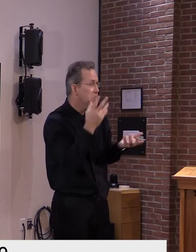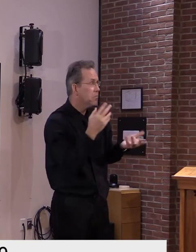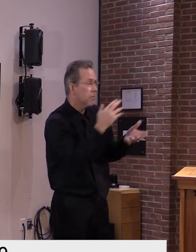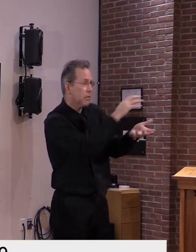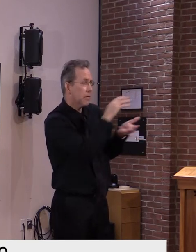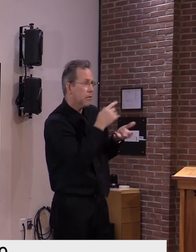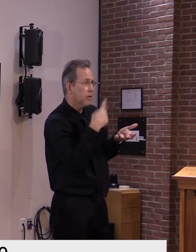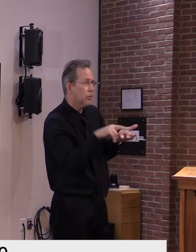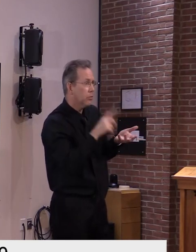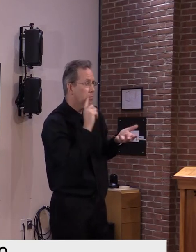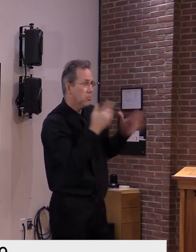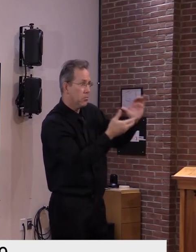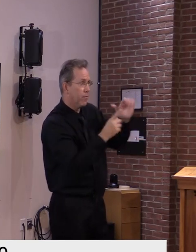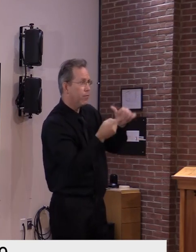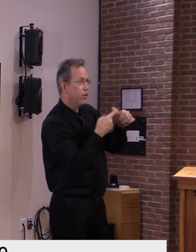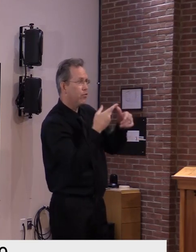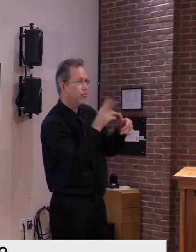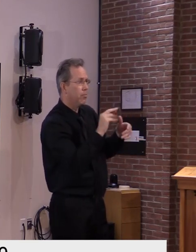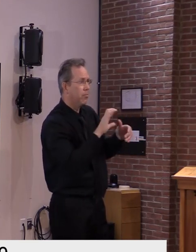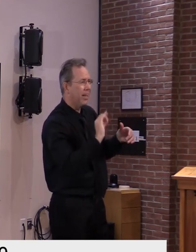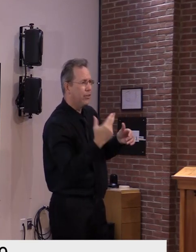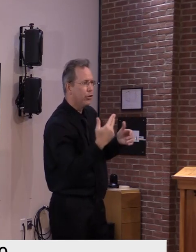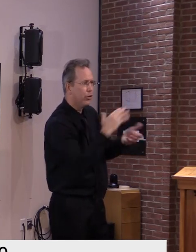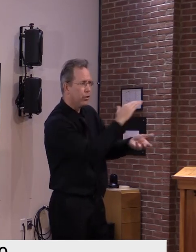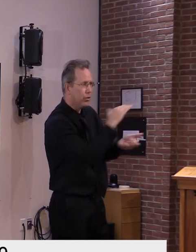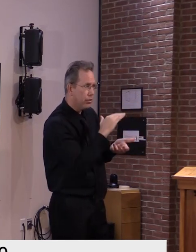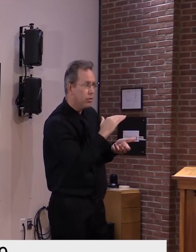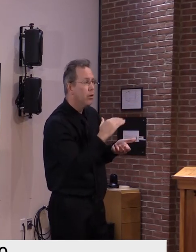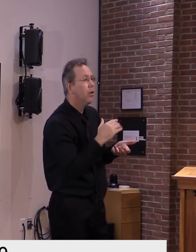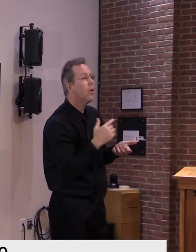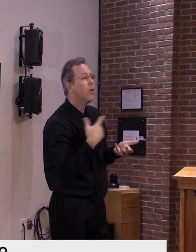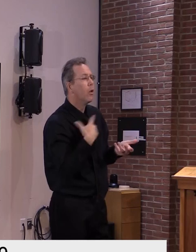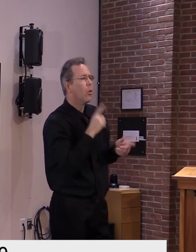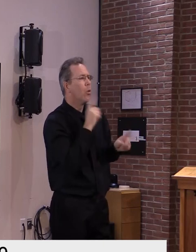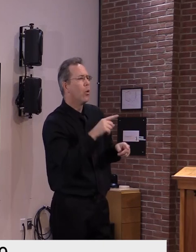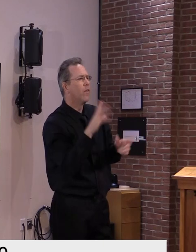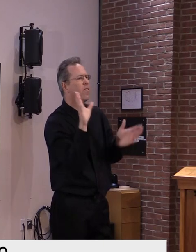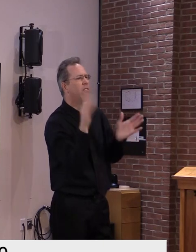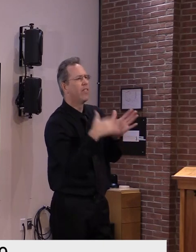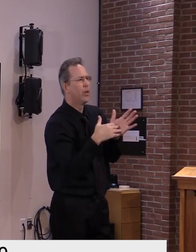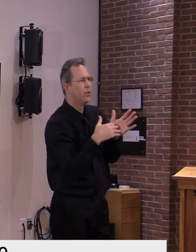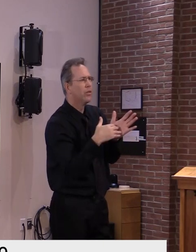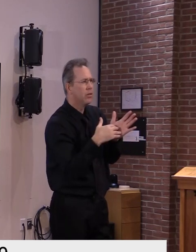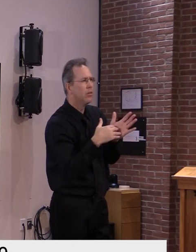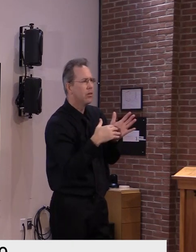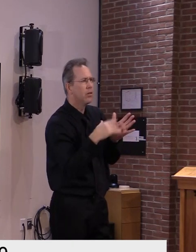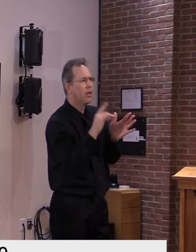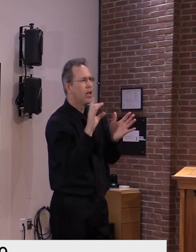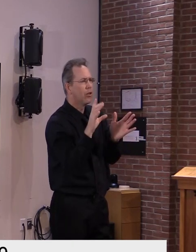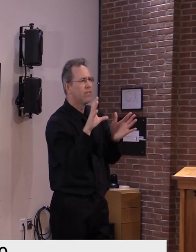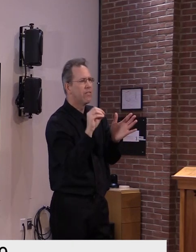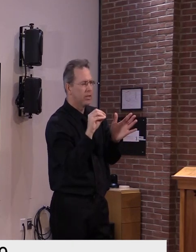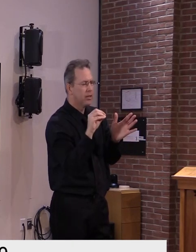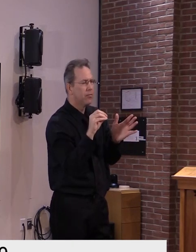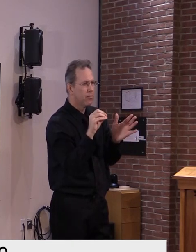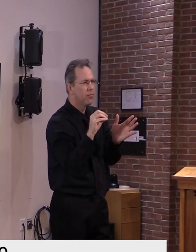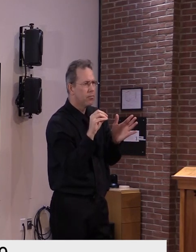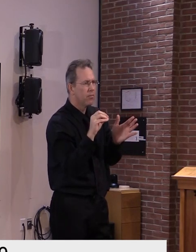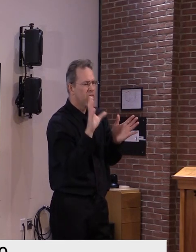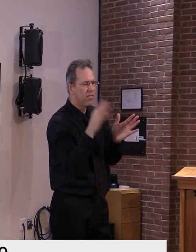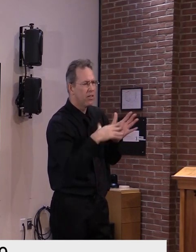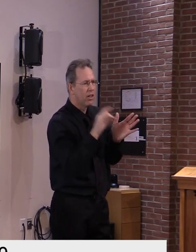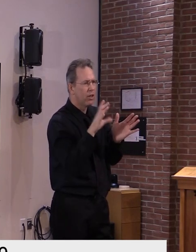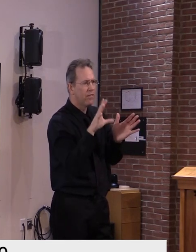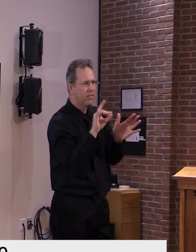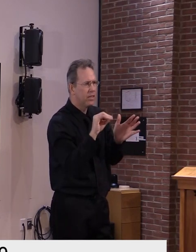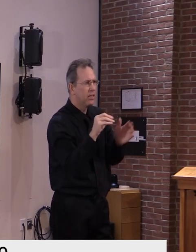5,850, and we will continue to place orders each week. Those doses take into account the fact that an